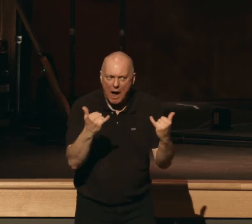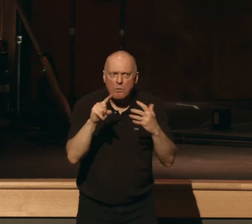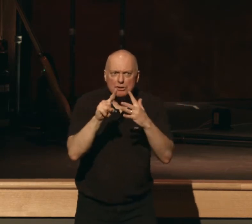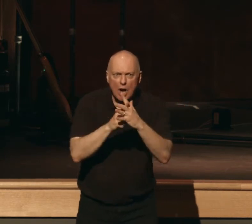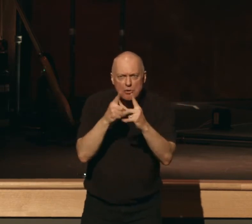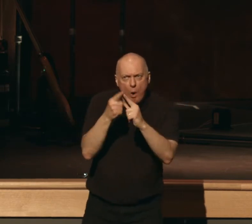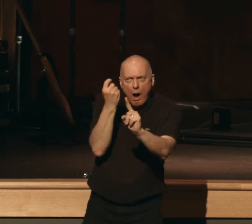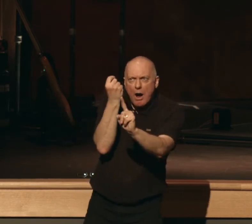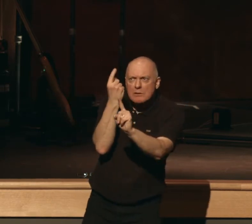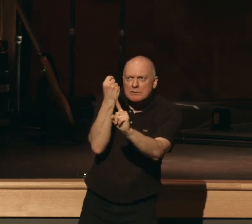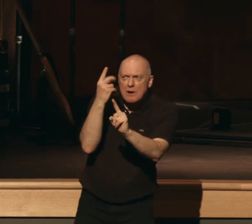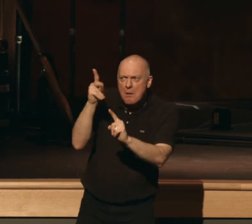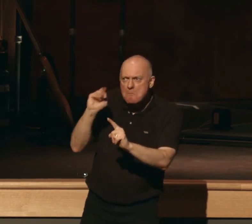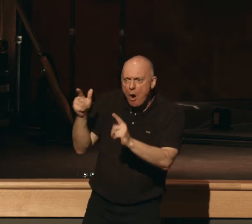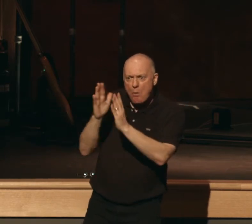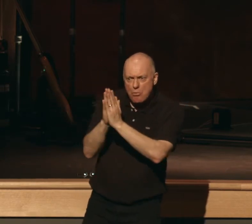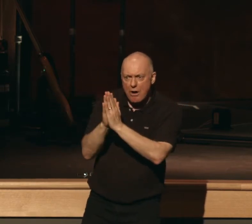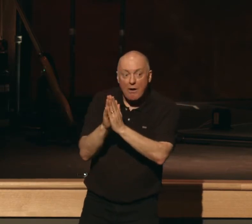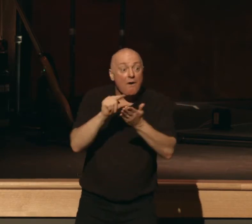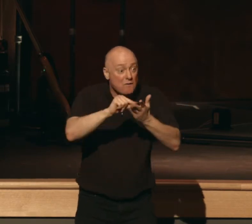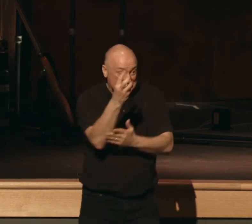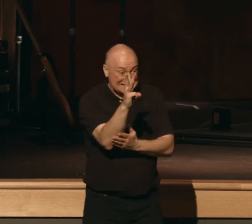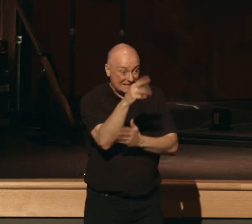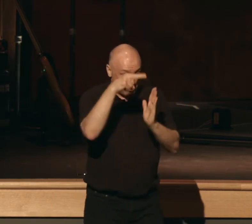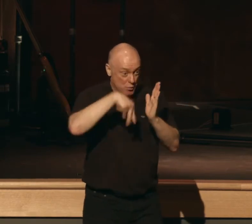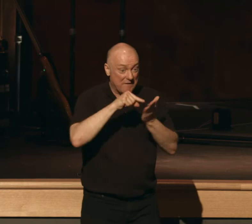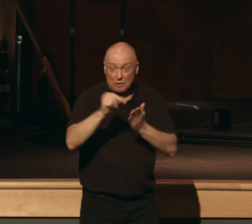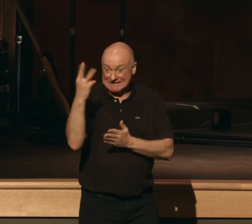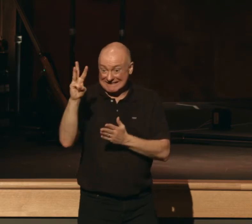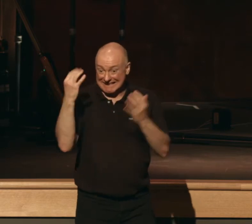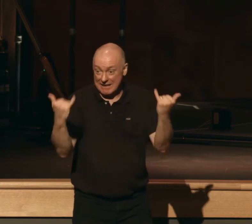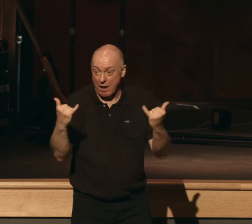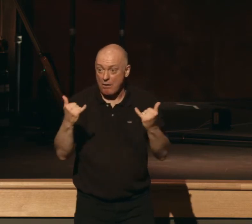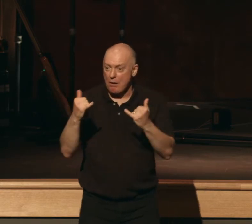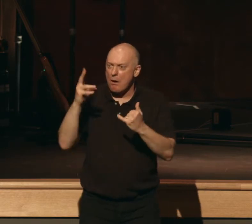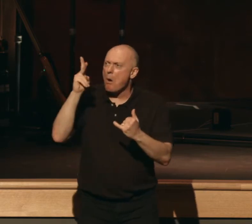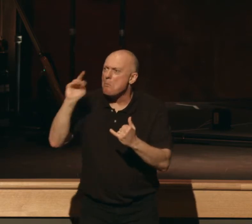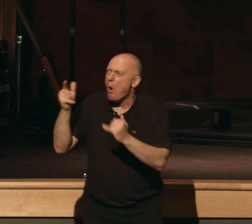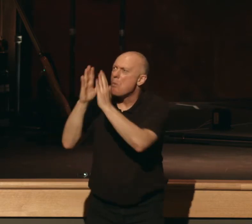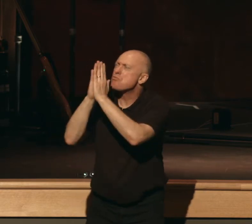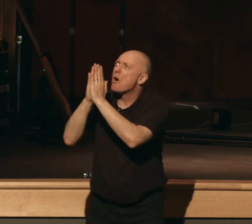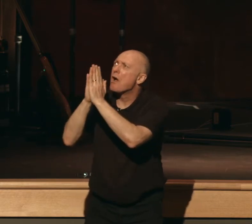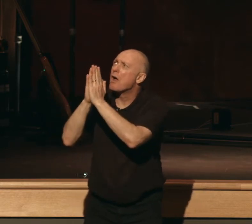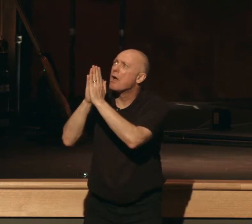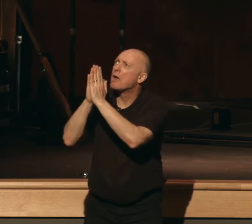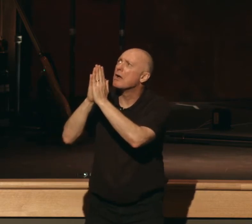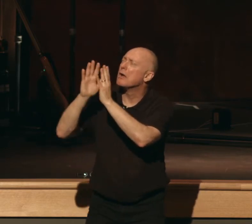of the content of Paul's prayer. Have a look at verse 16. Verse 16, Paul prays. He says,